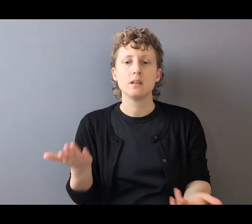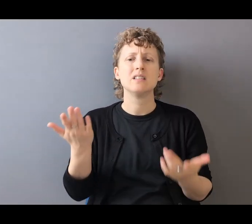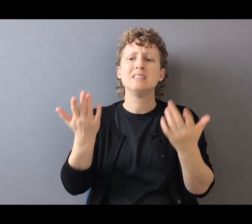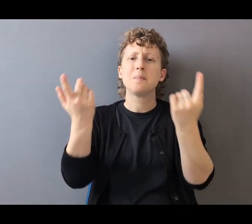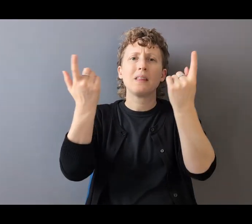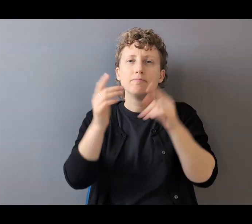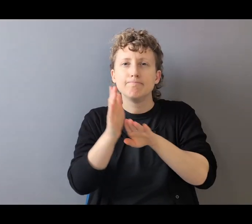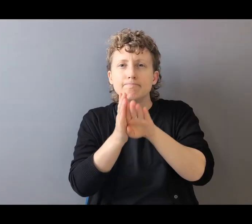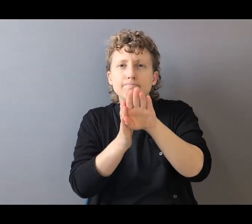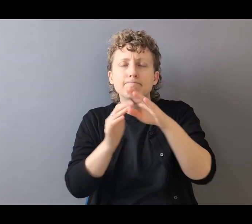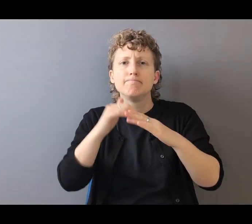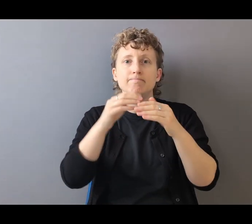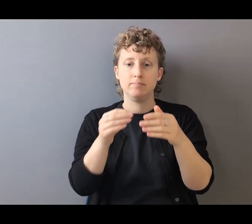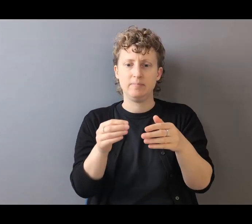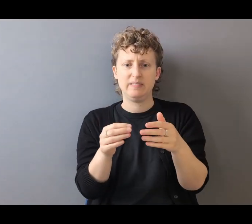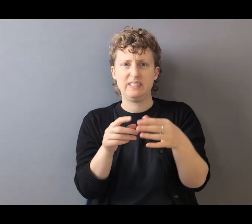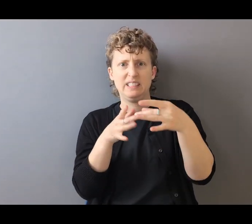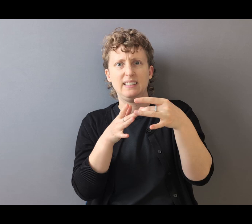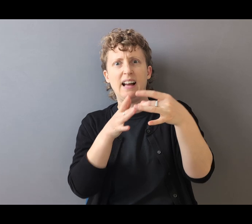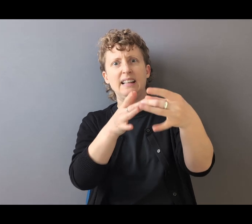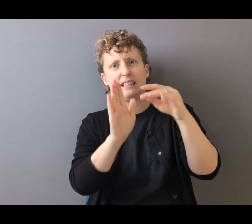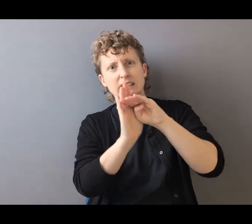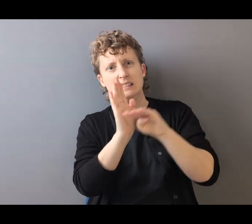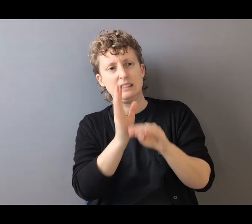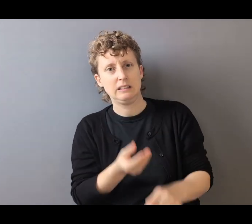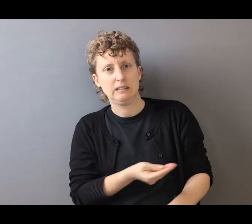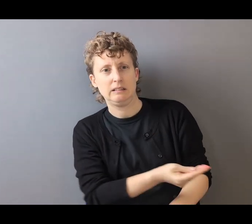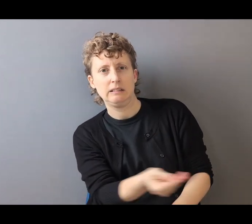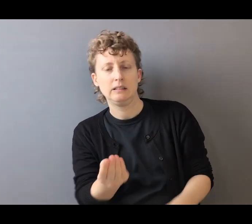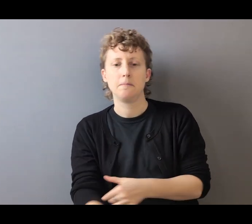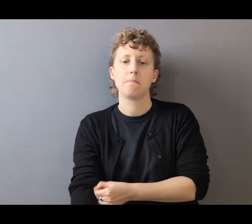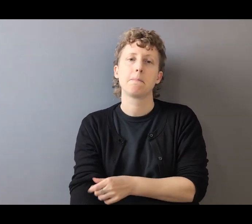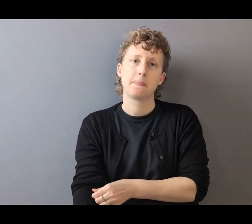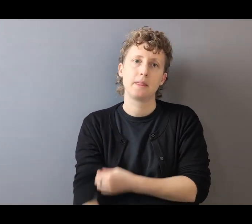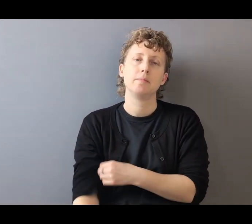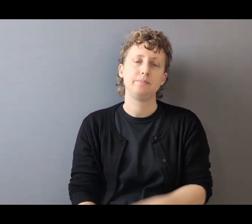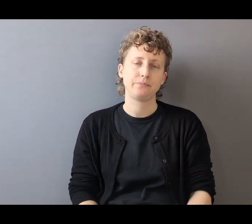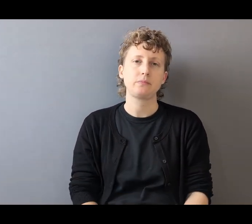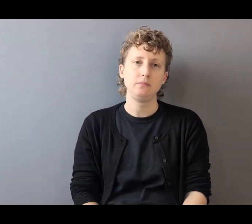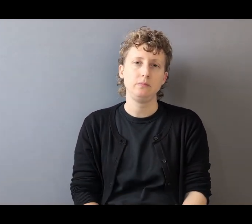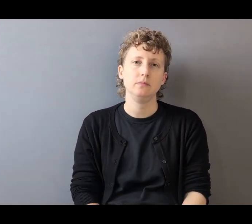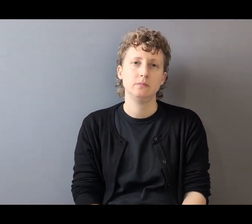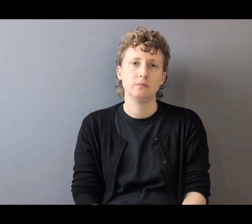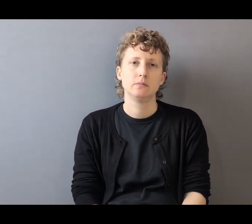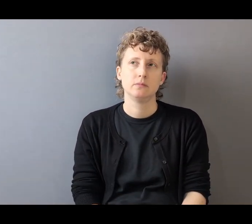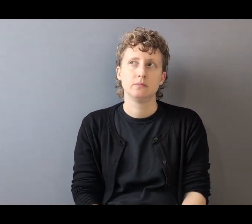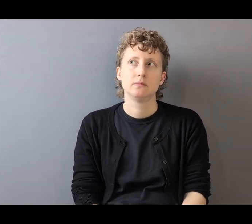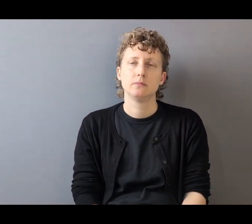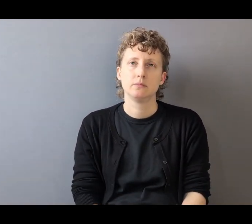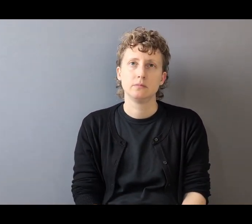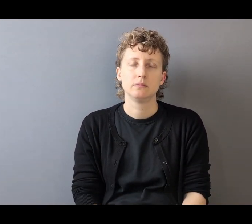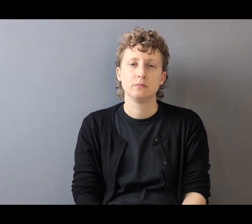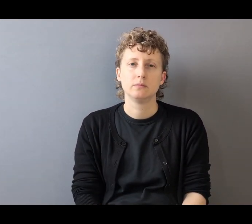or something like this. And as mentioned before, I think for many others, for example, people